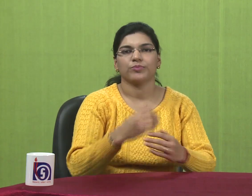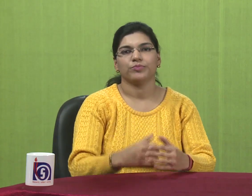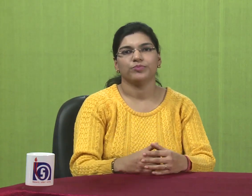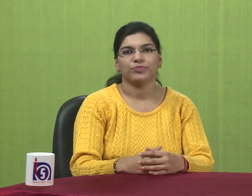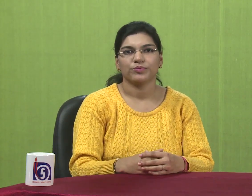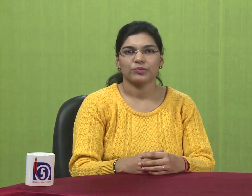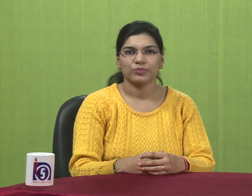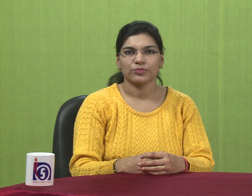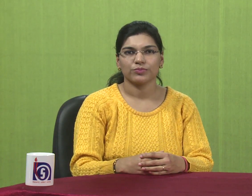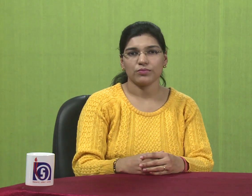work.